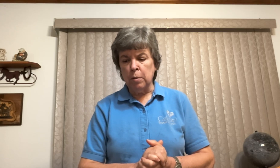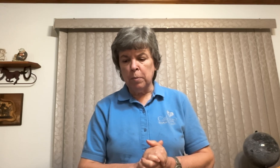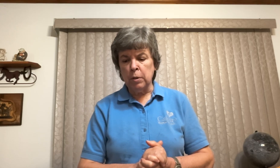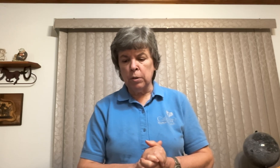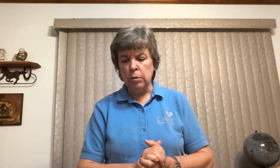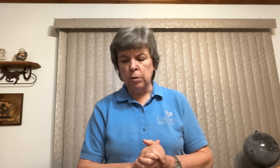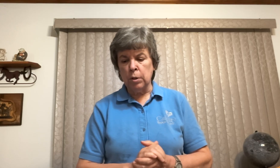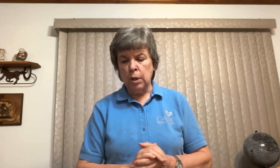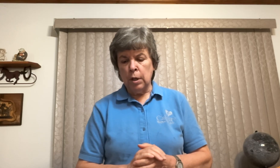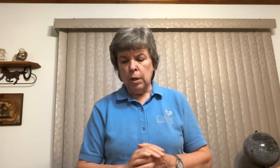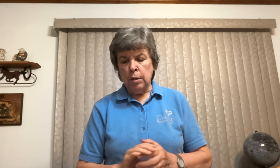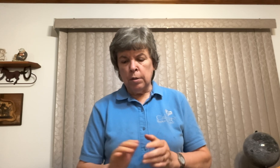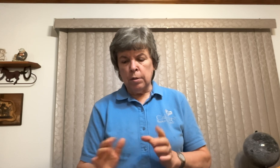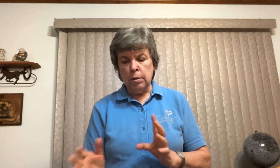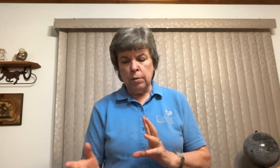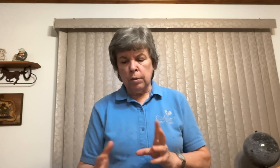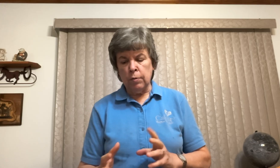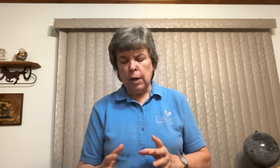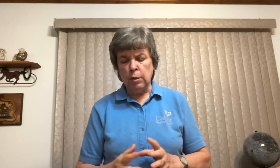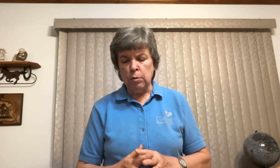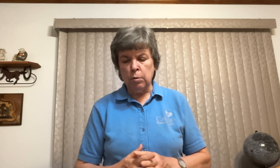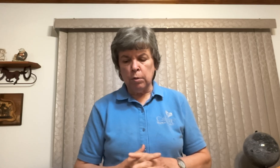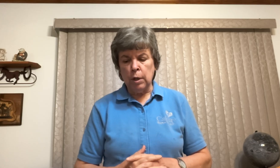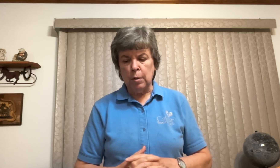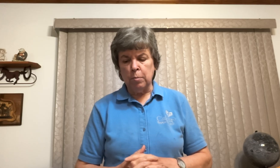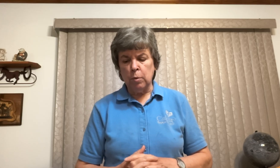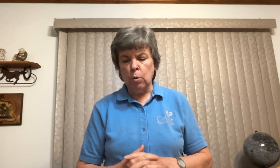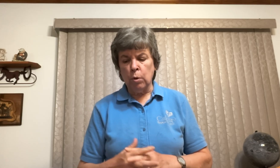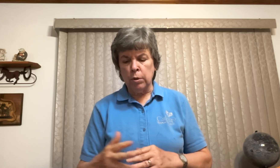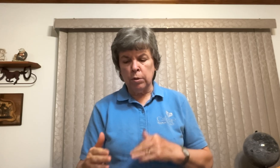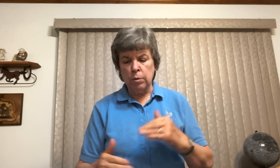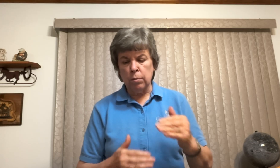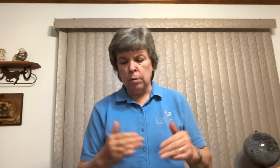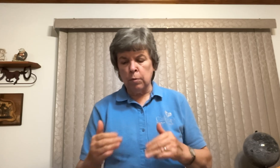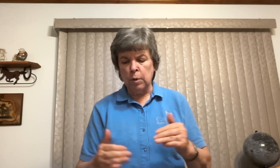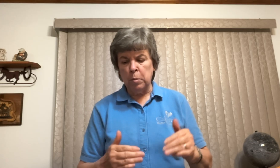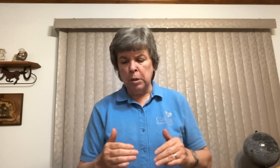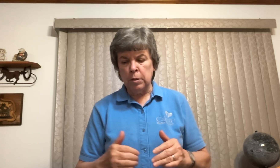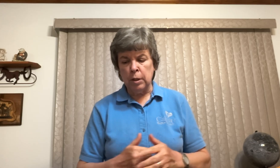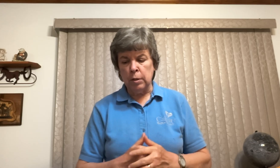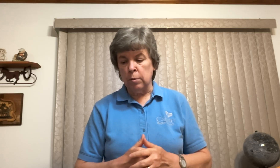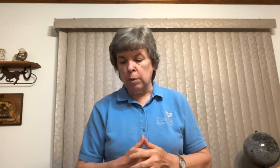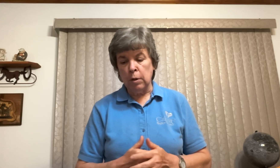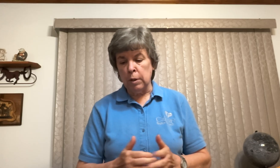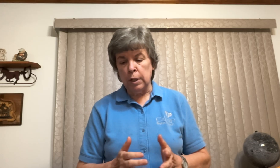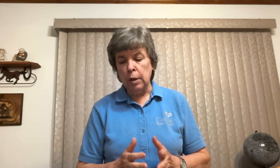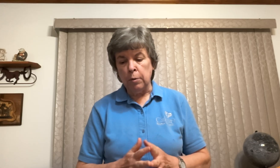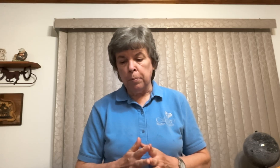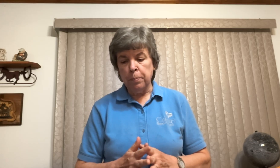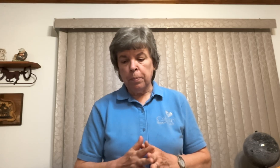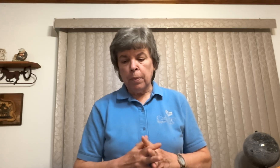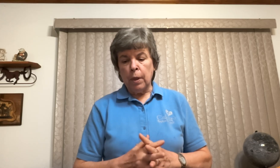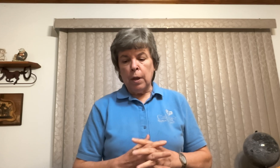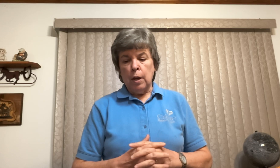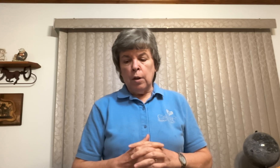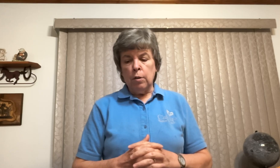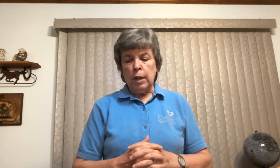because there's the final chorus repeats things that we already know. Okay,